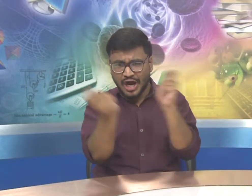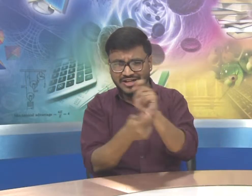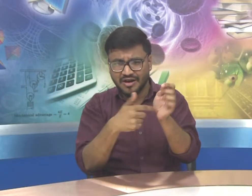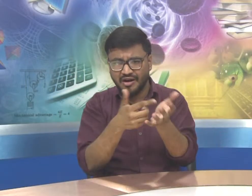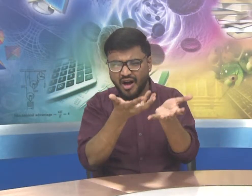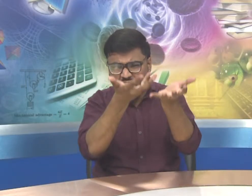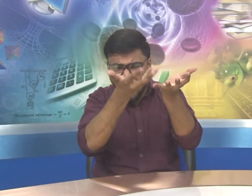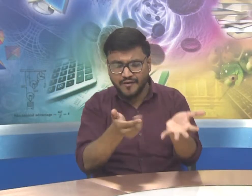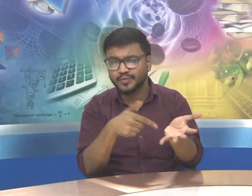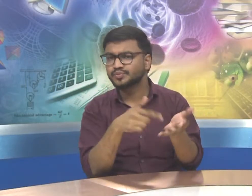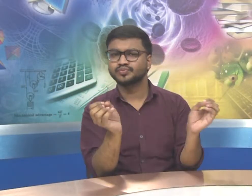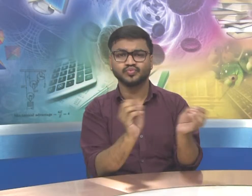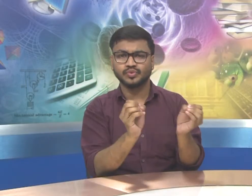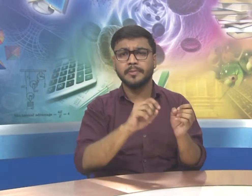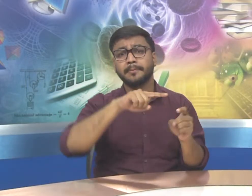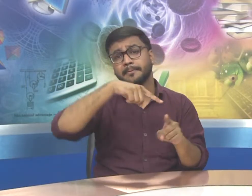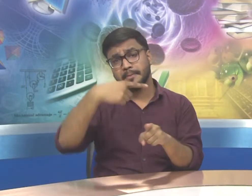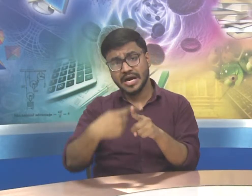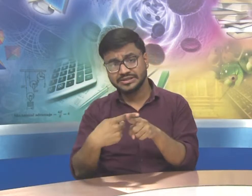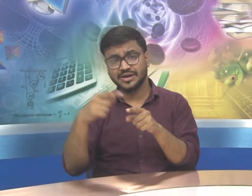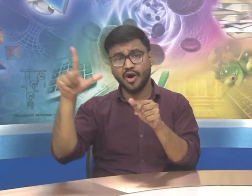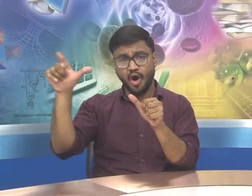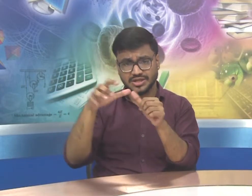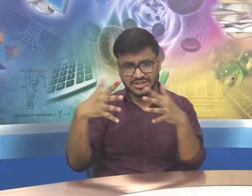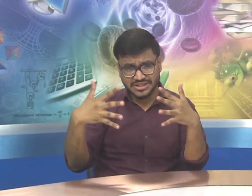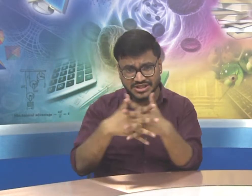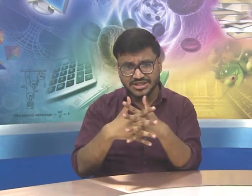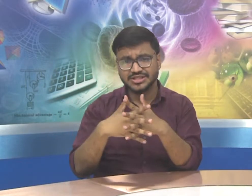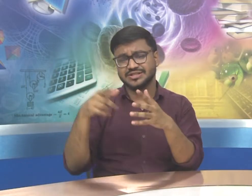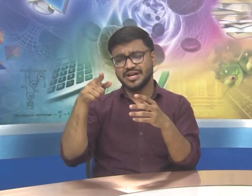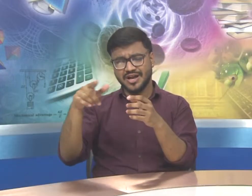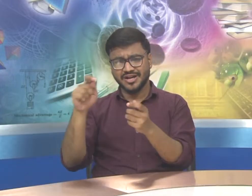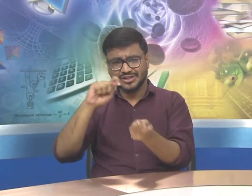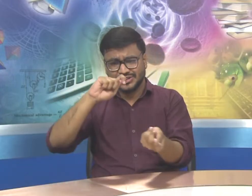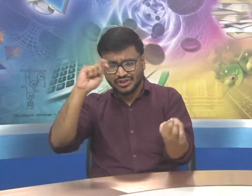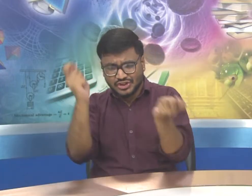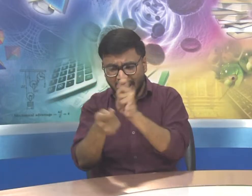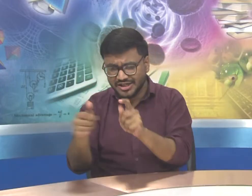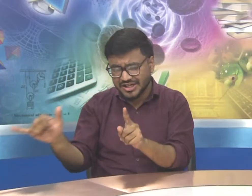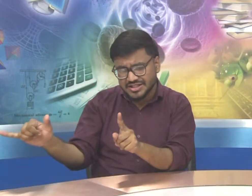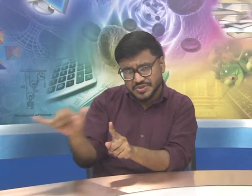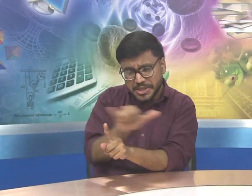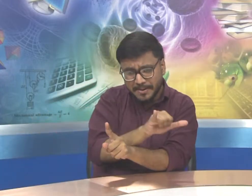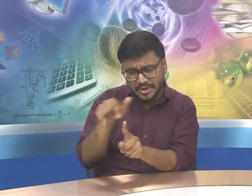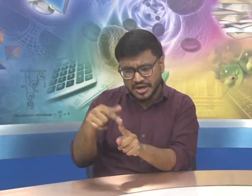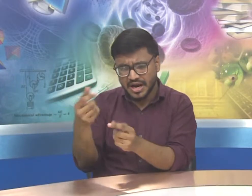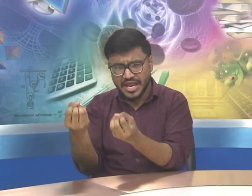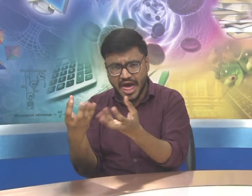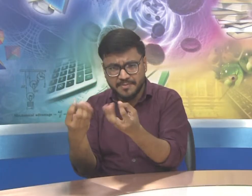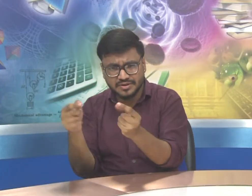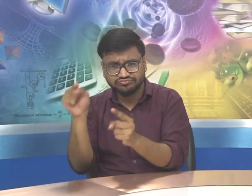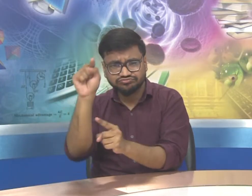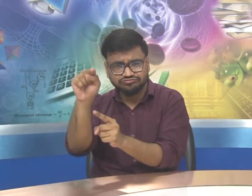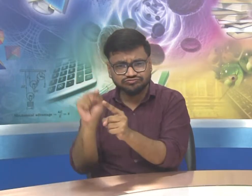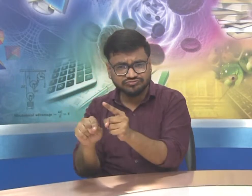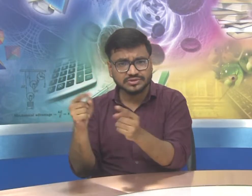First, they can state the law of conservation of mass and law of